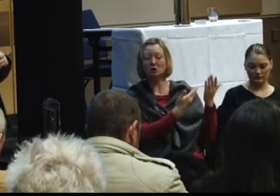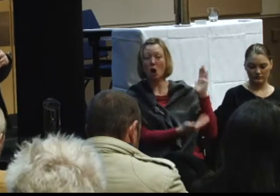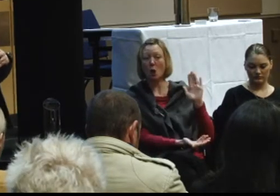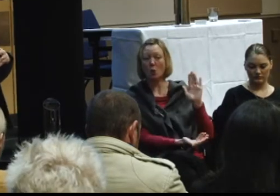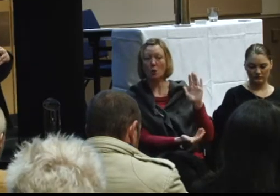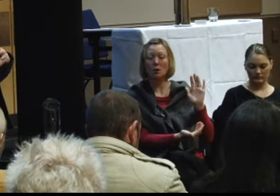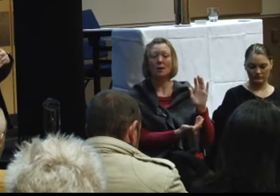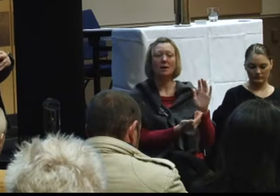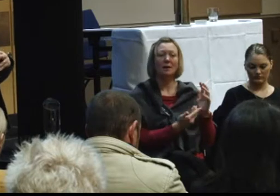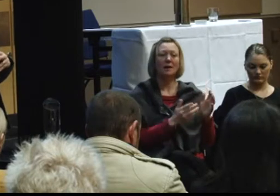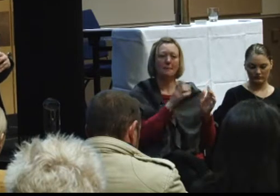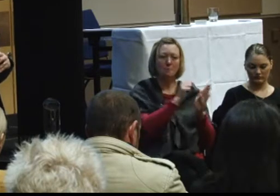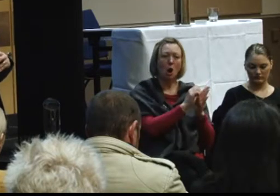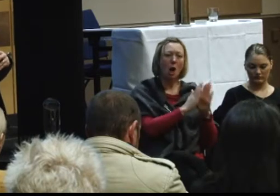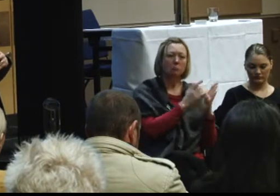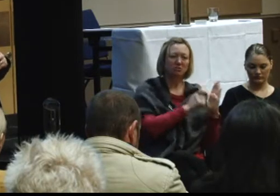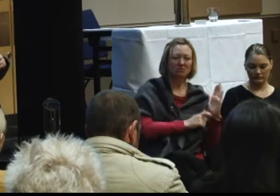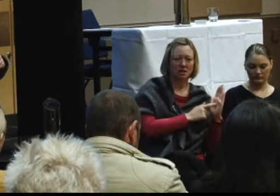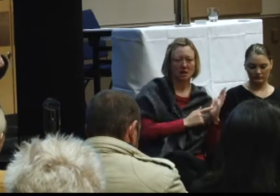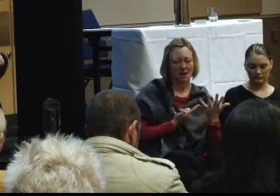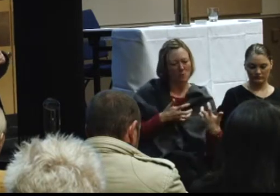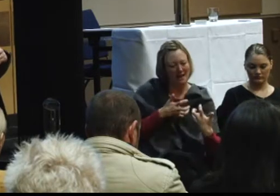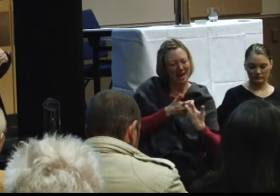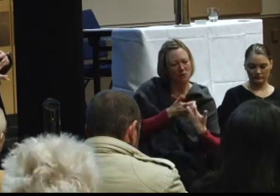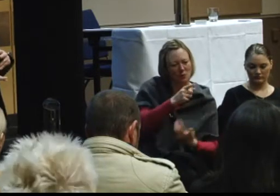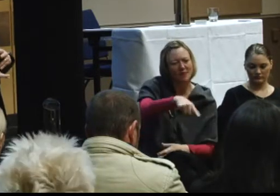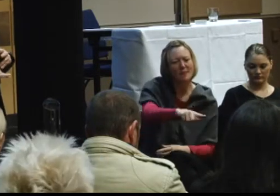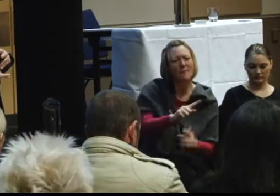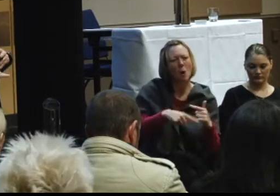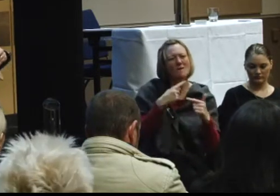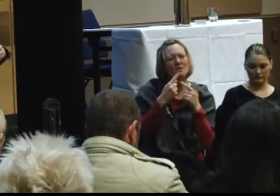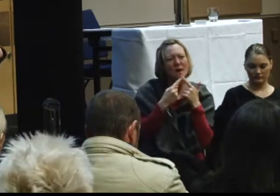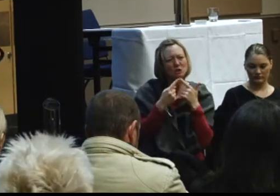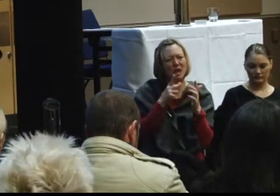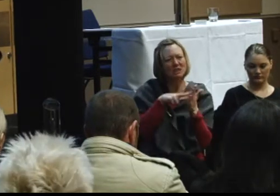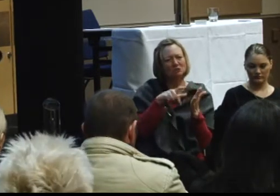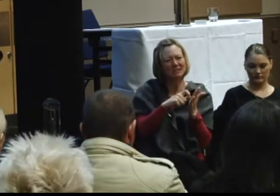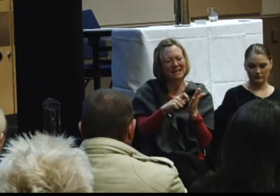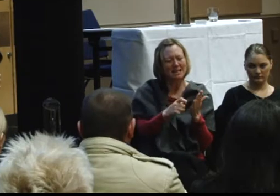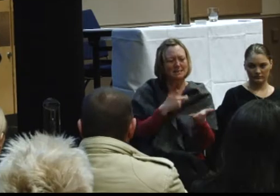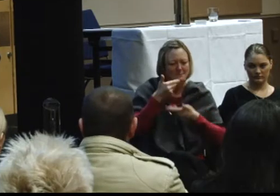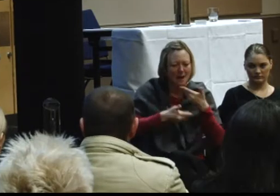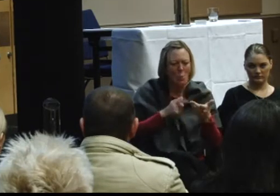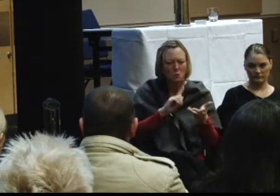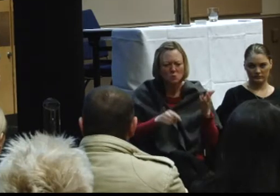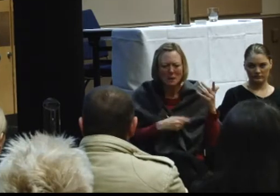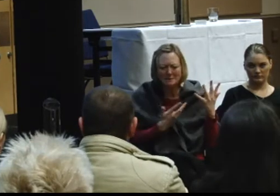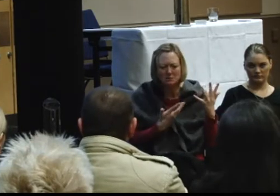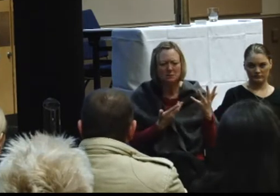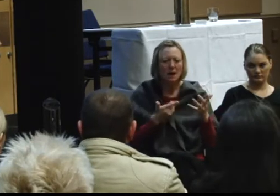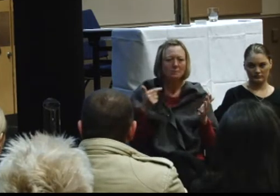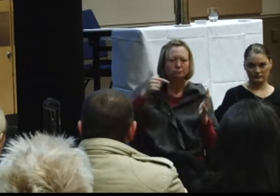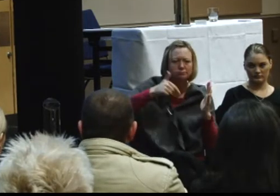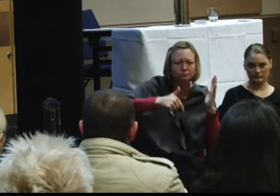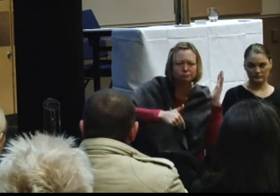information literacy, how to tell what an appropriate website is, all those kind of things. So we do that with schools, and we've